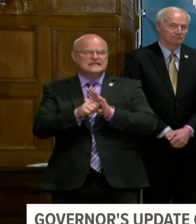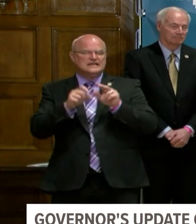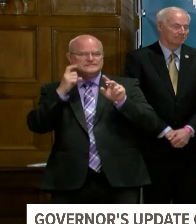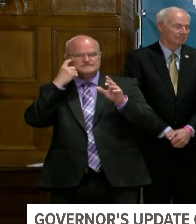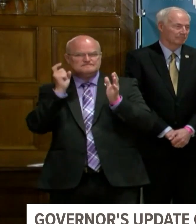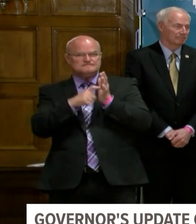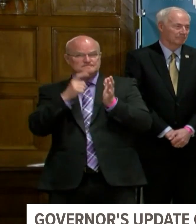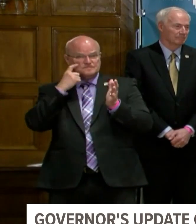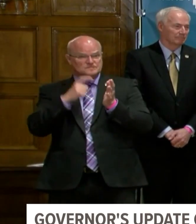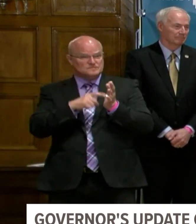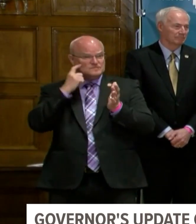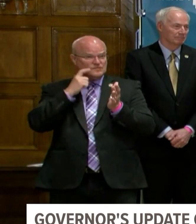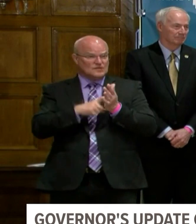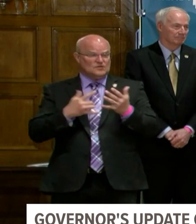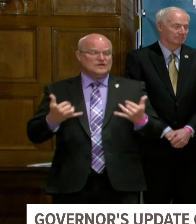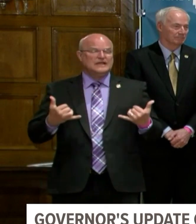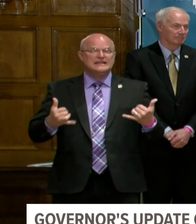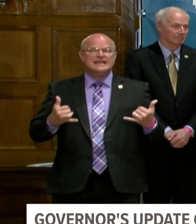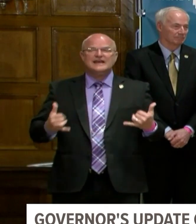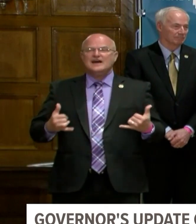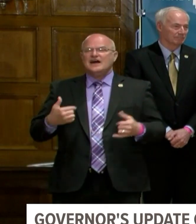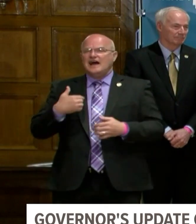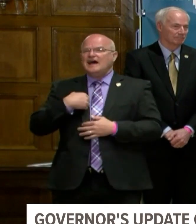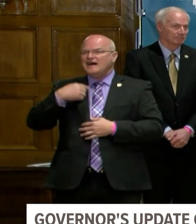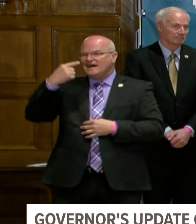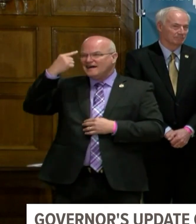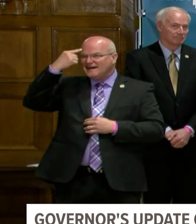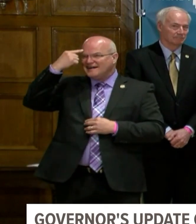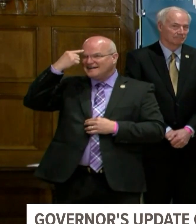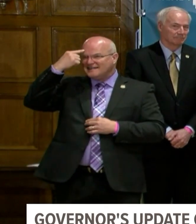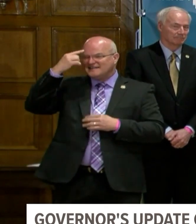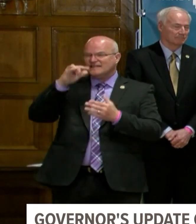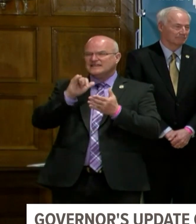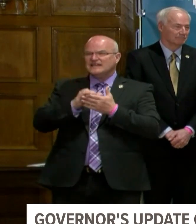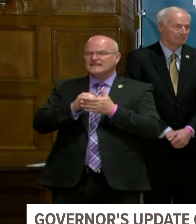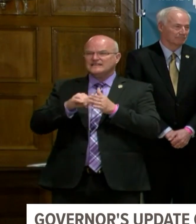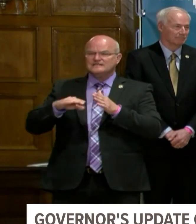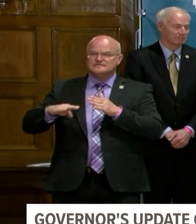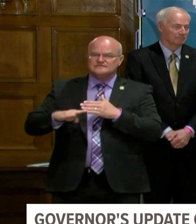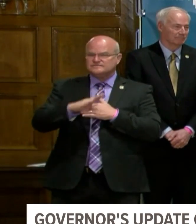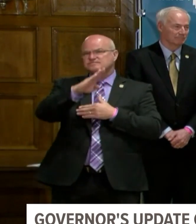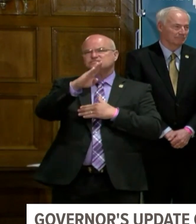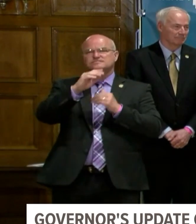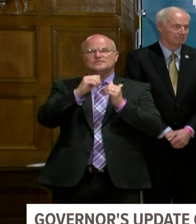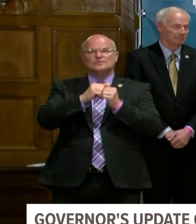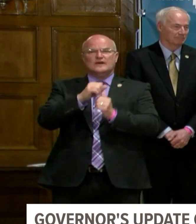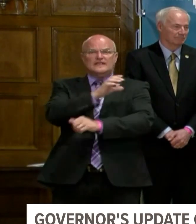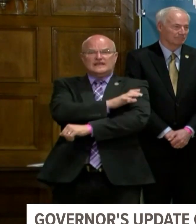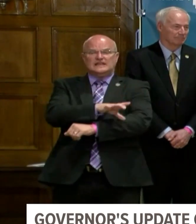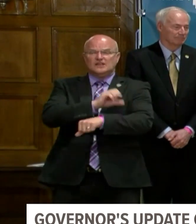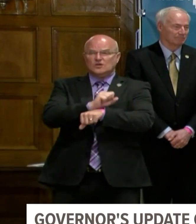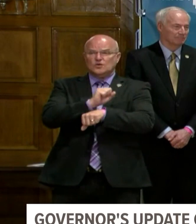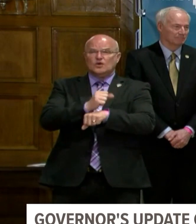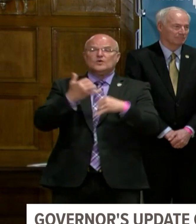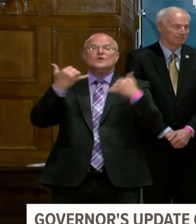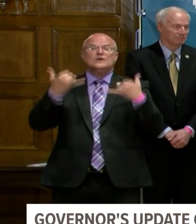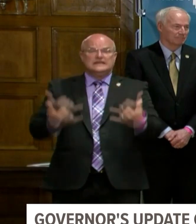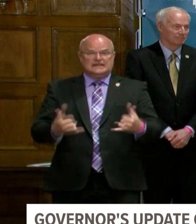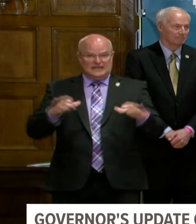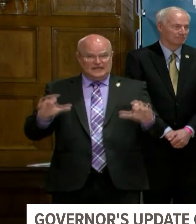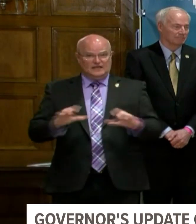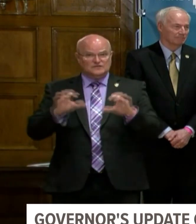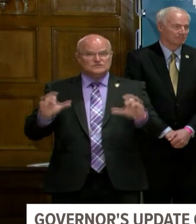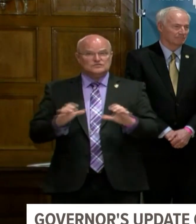are experiencing. I think that the escalation in the clinical work that we can now